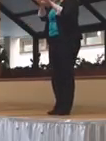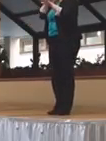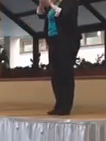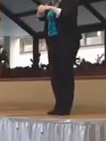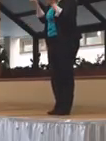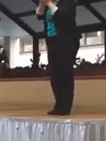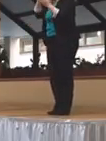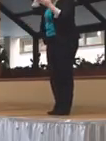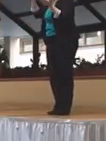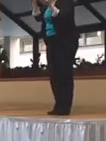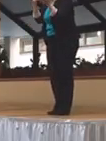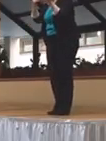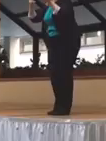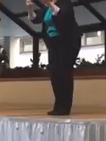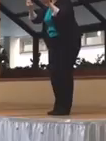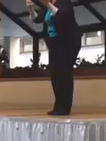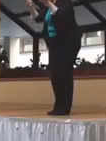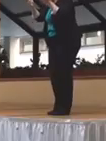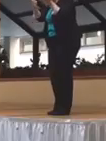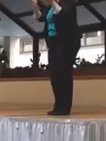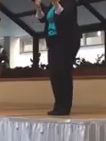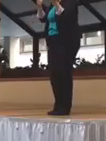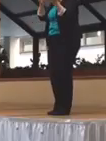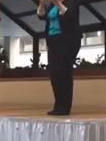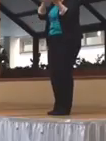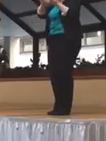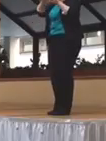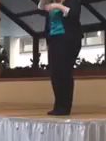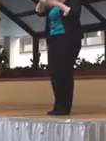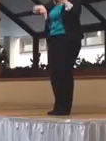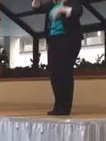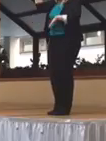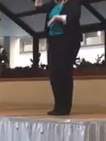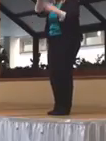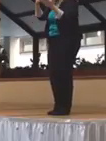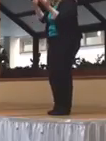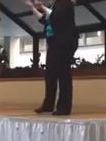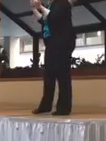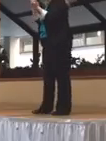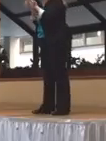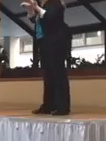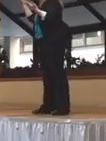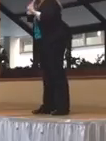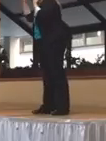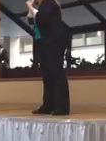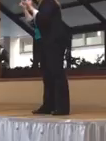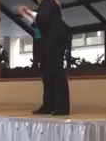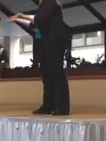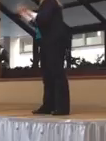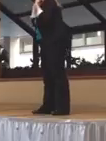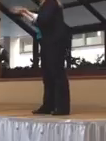know. And if you feel like the NICS should not be opened again because of the fail